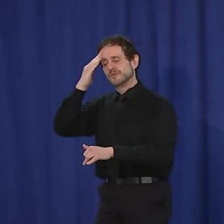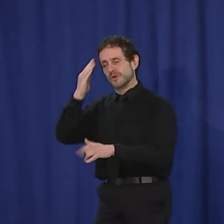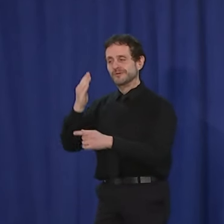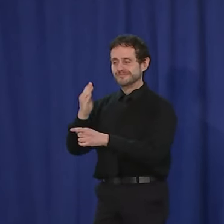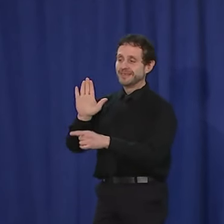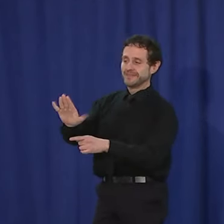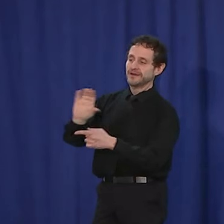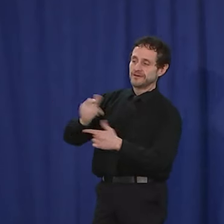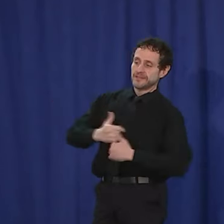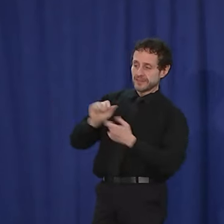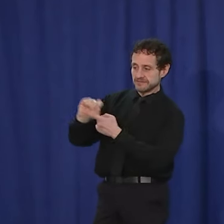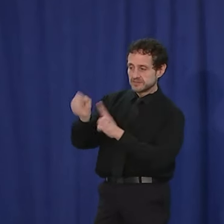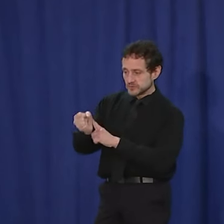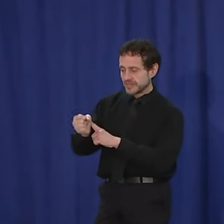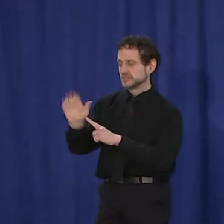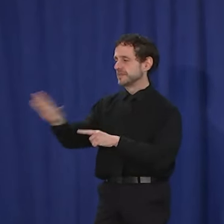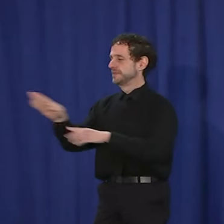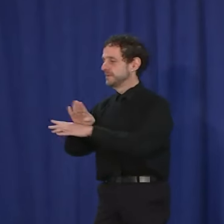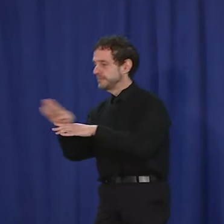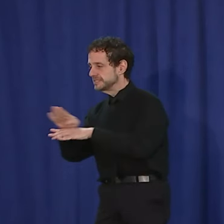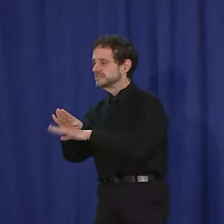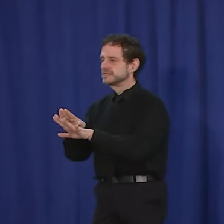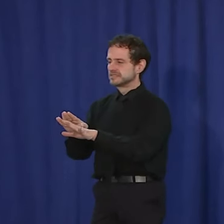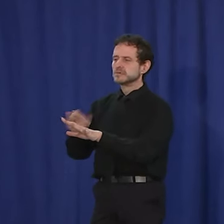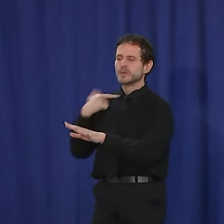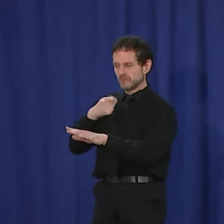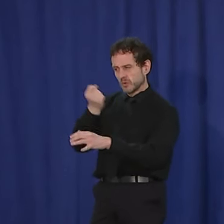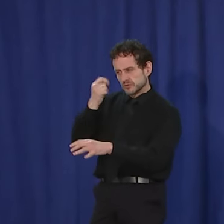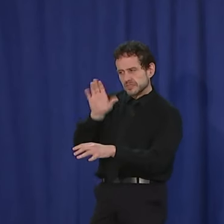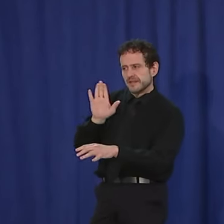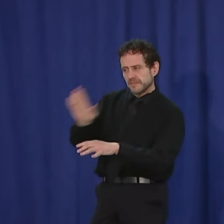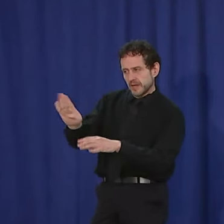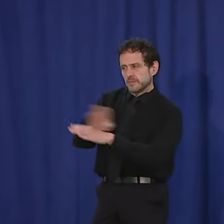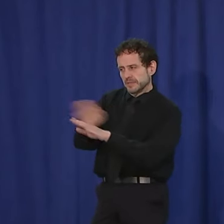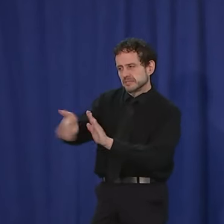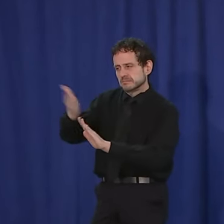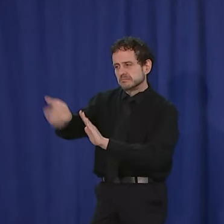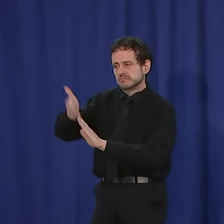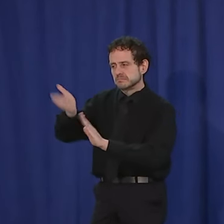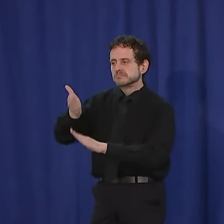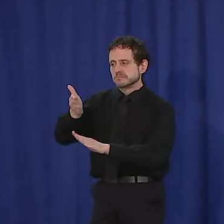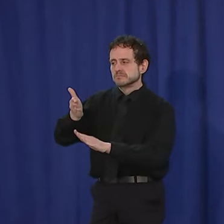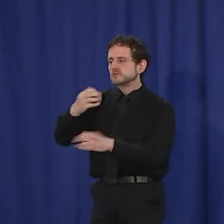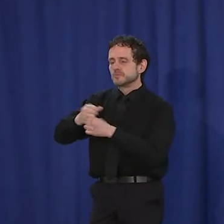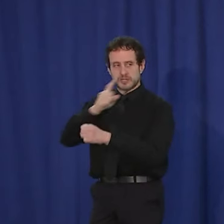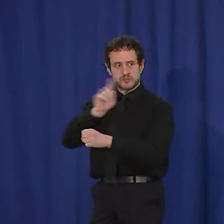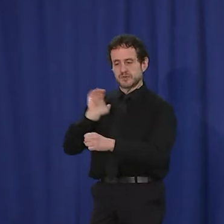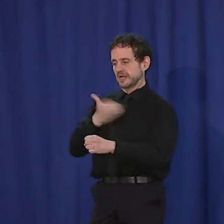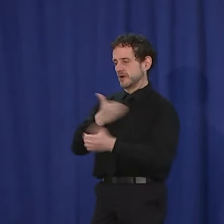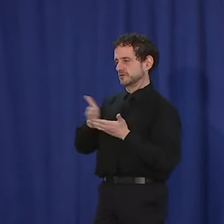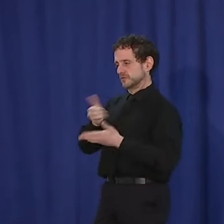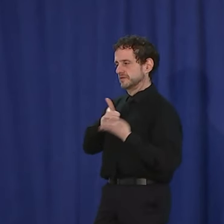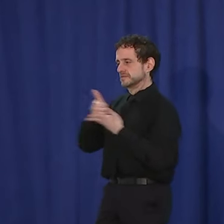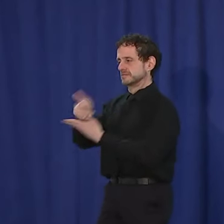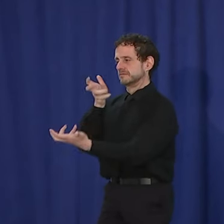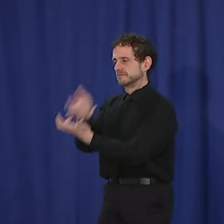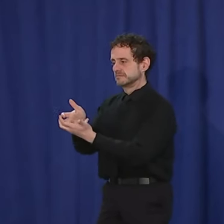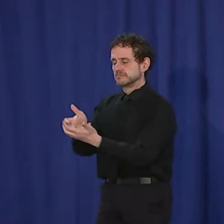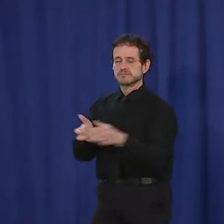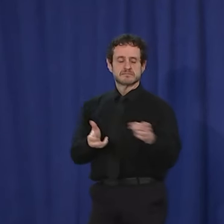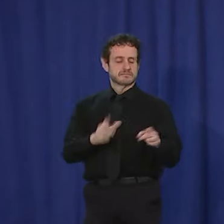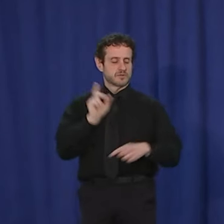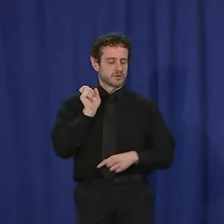how business is transacted and how people are working, particularly in neighborhood businesses. Question from Craig